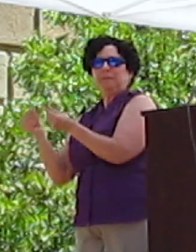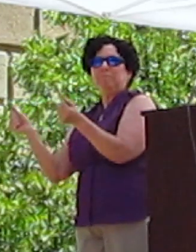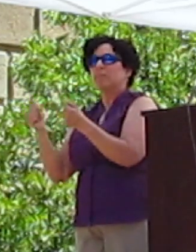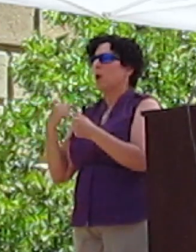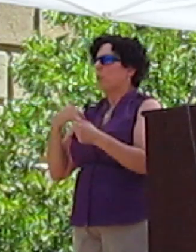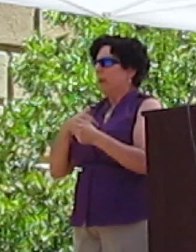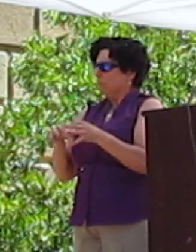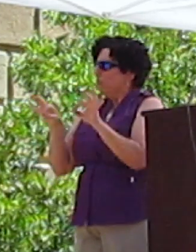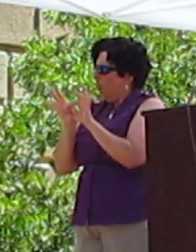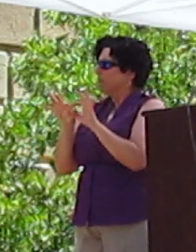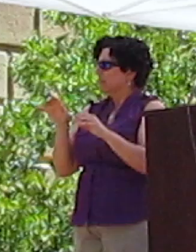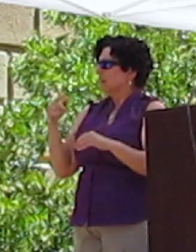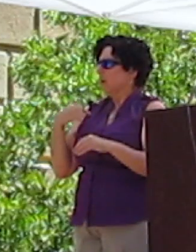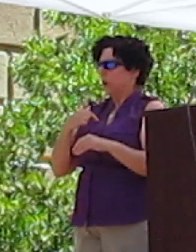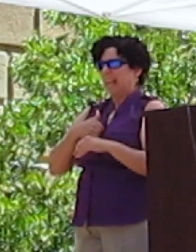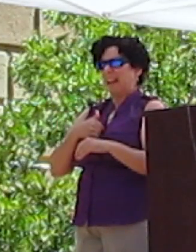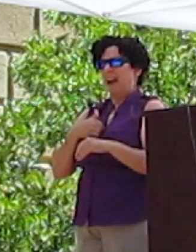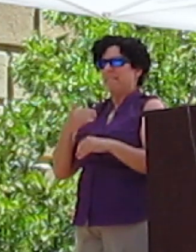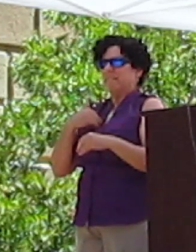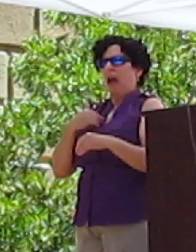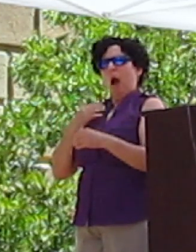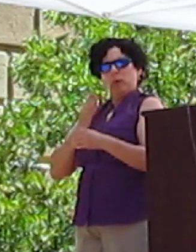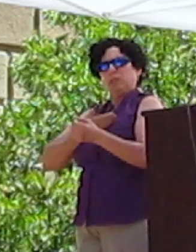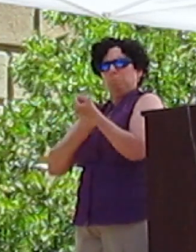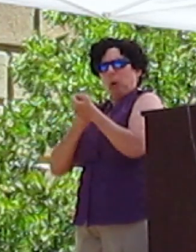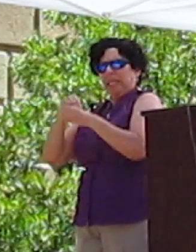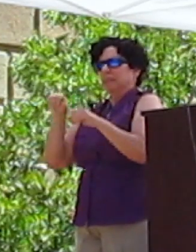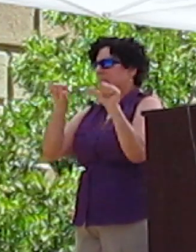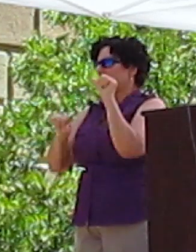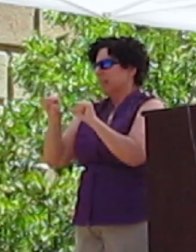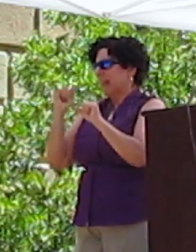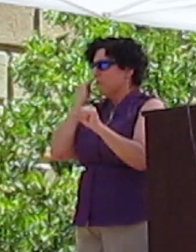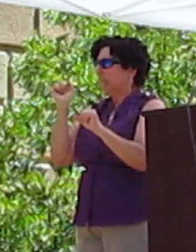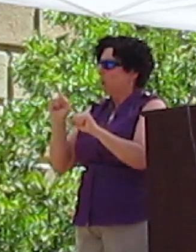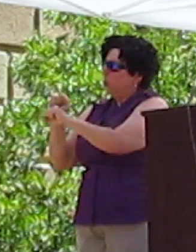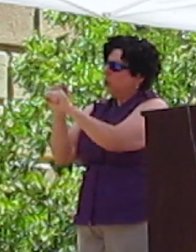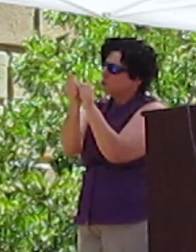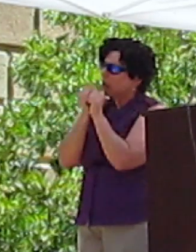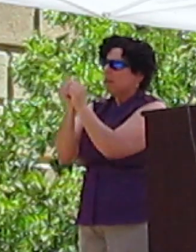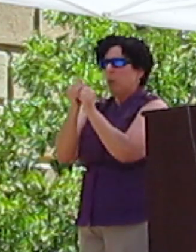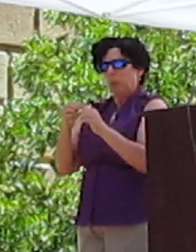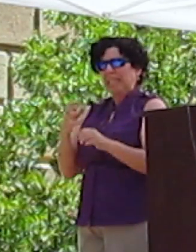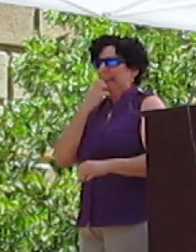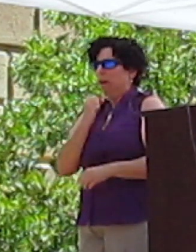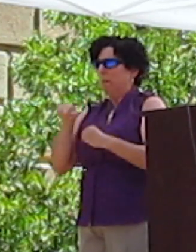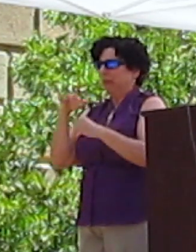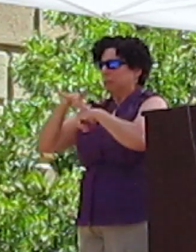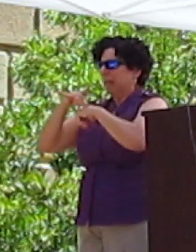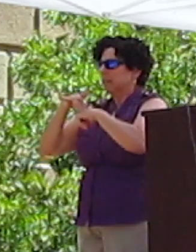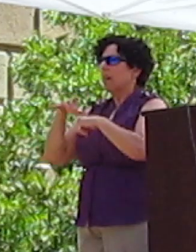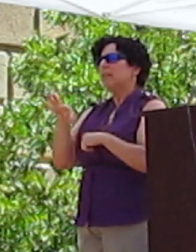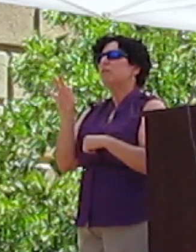have a voice in science, and we can be a powerful force if we put our minds together. We care a lot about this planet, so why don't we figure out how to take care